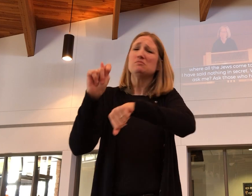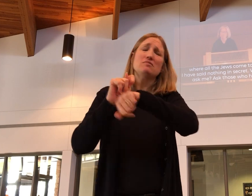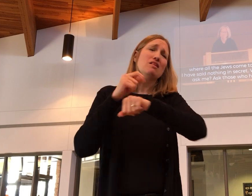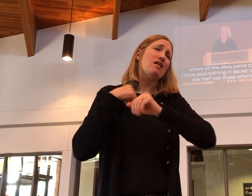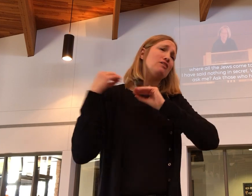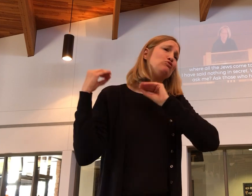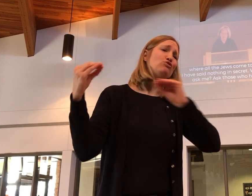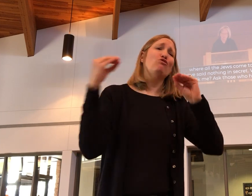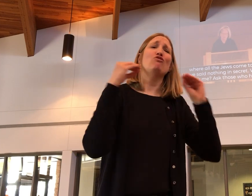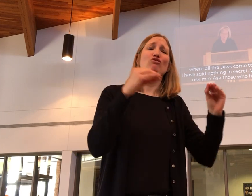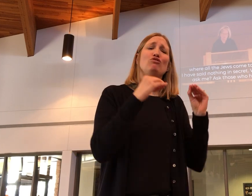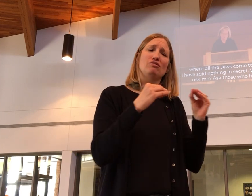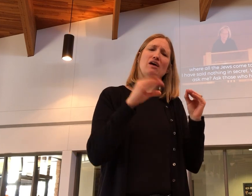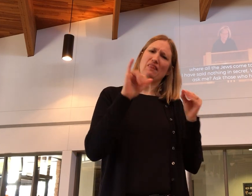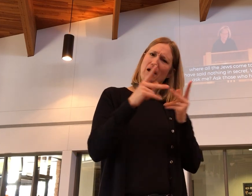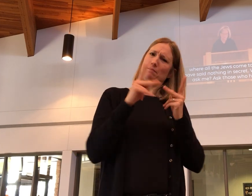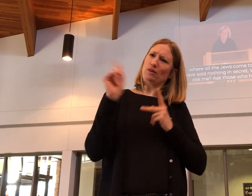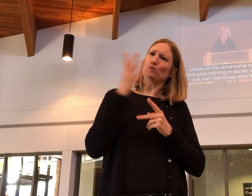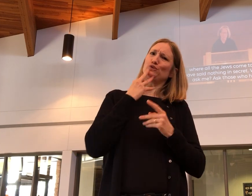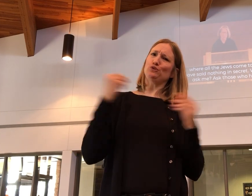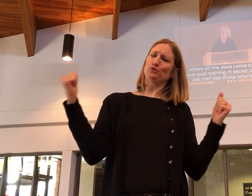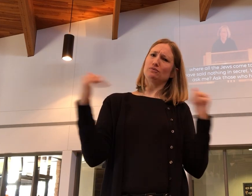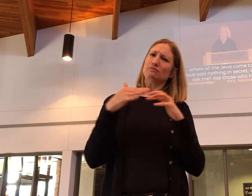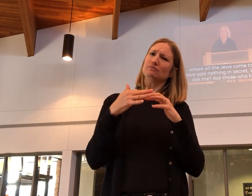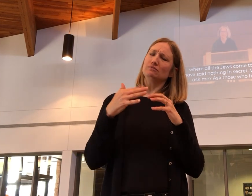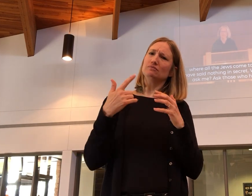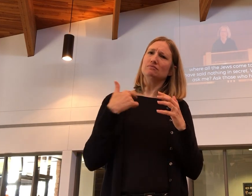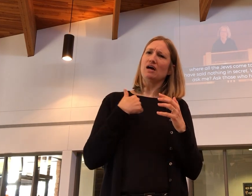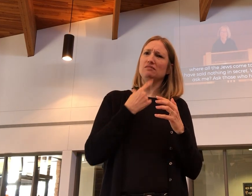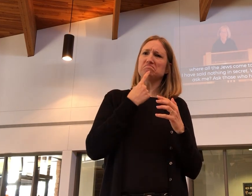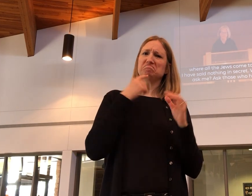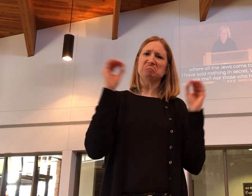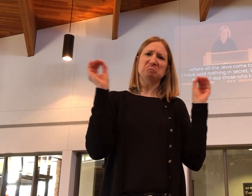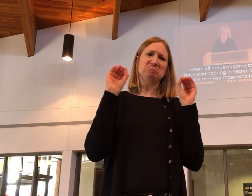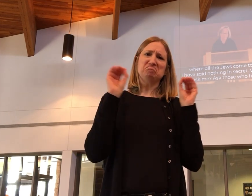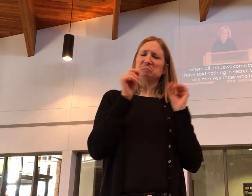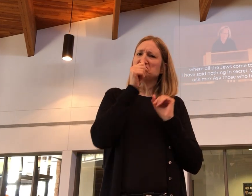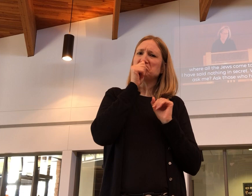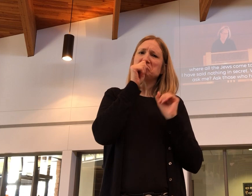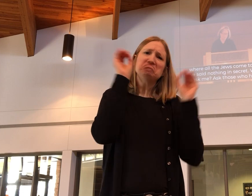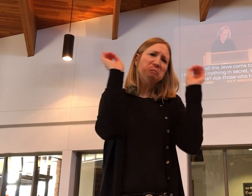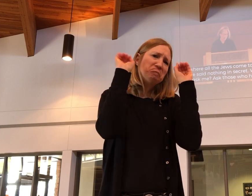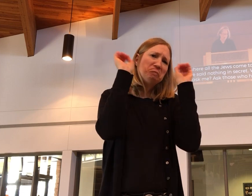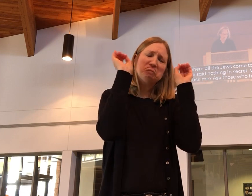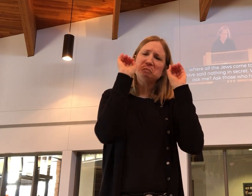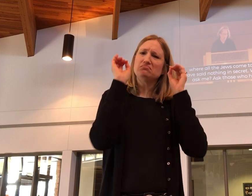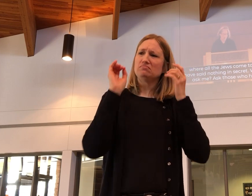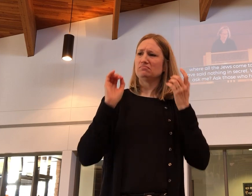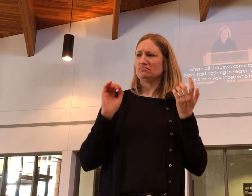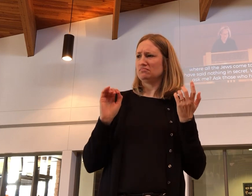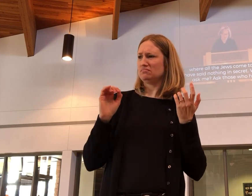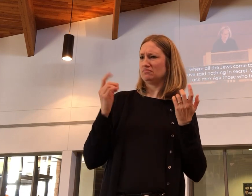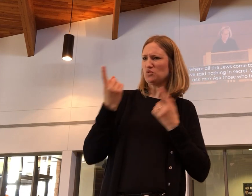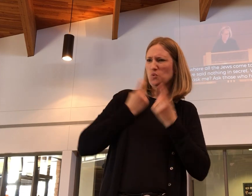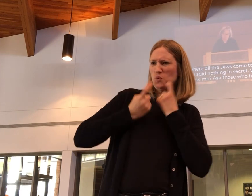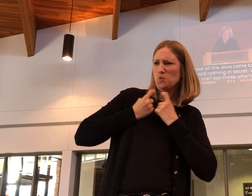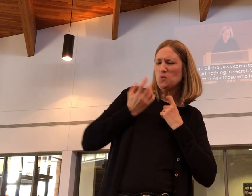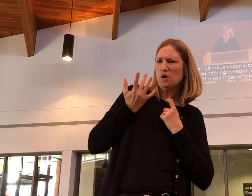the Jews come together. I have said nothing in secret. Why do you ask